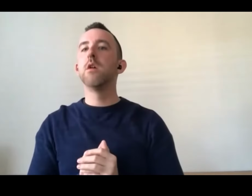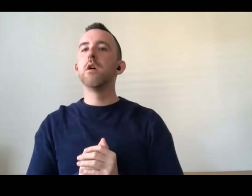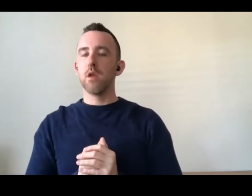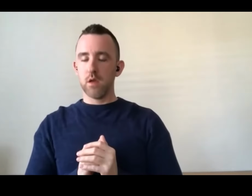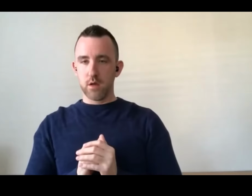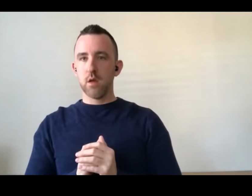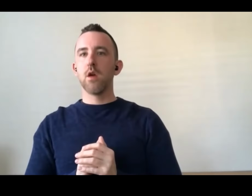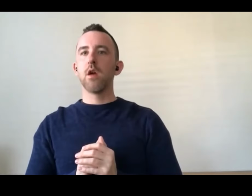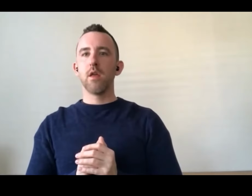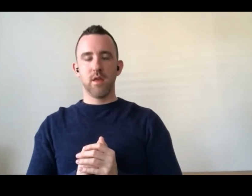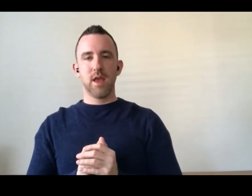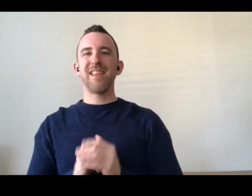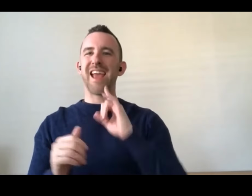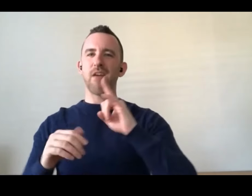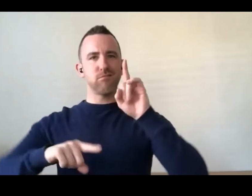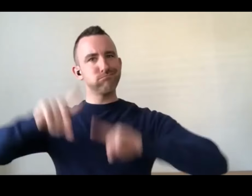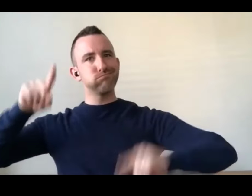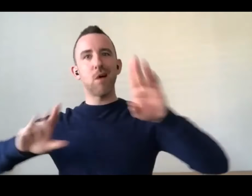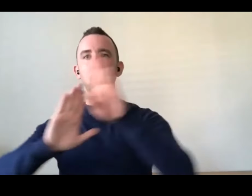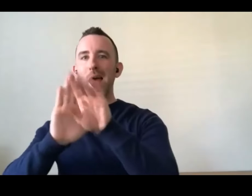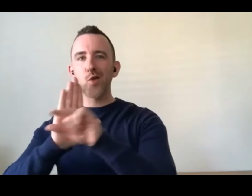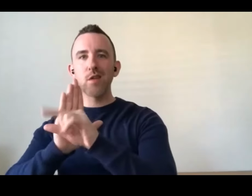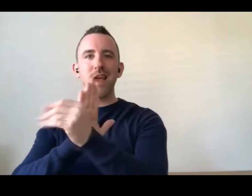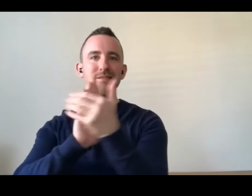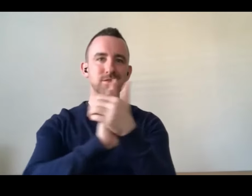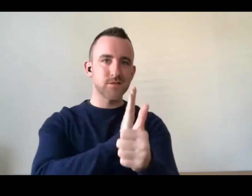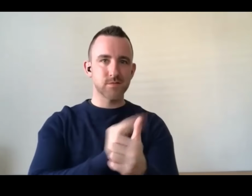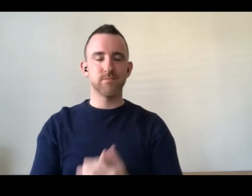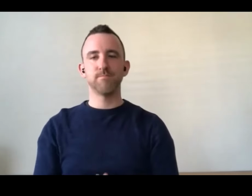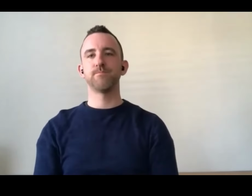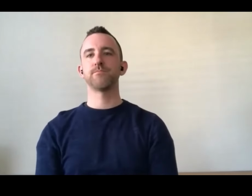wide range of backgrounds and skills. So